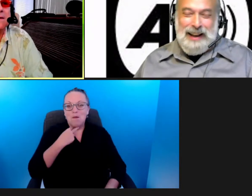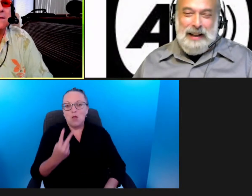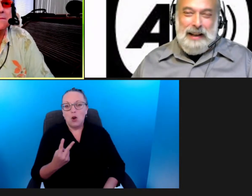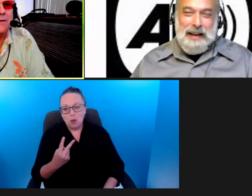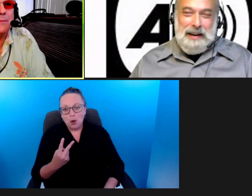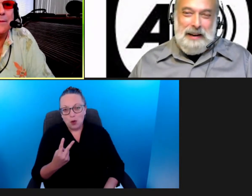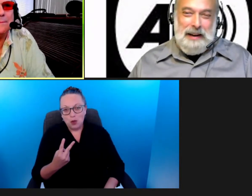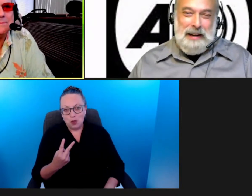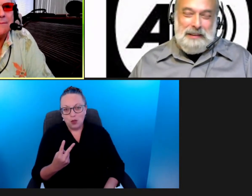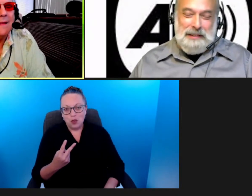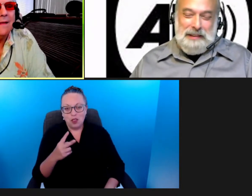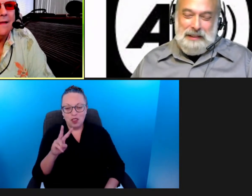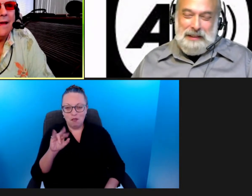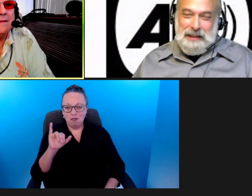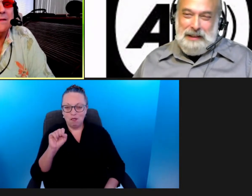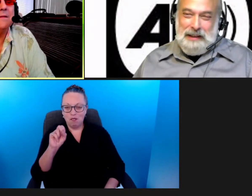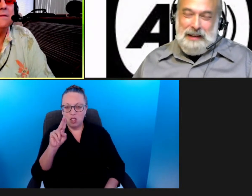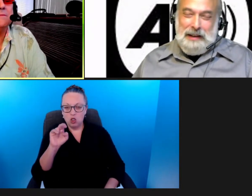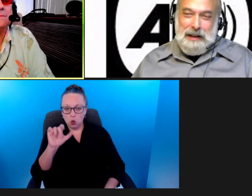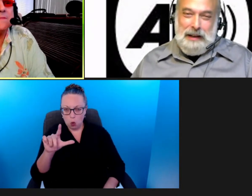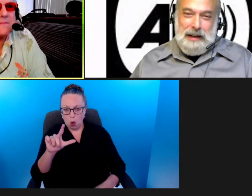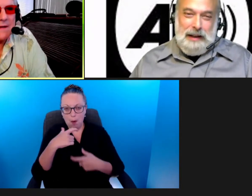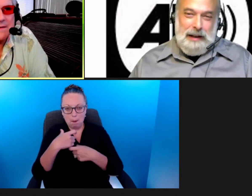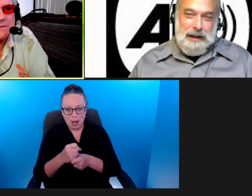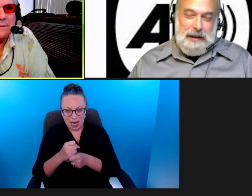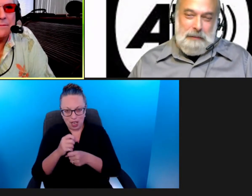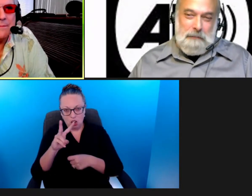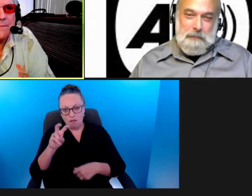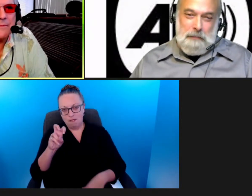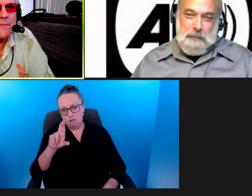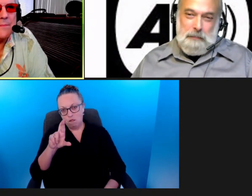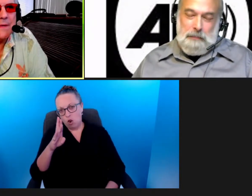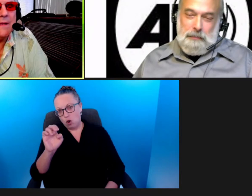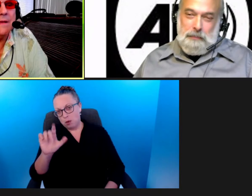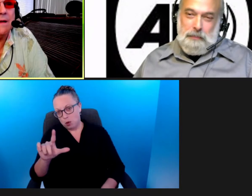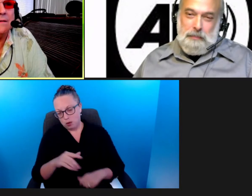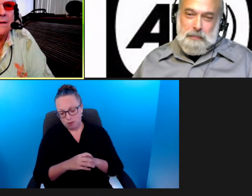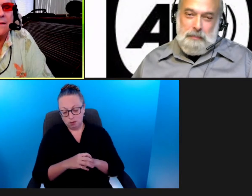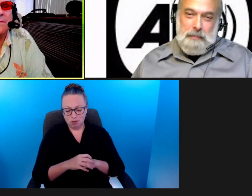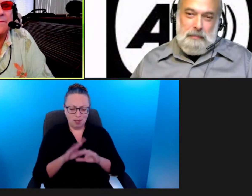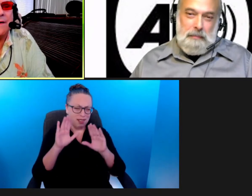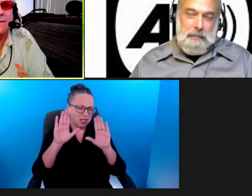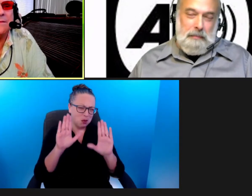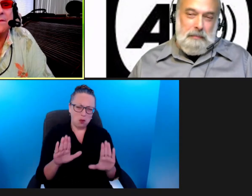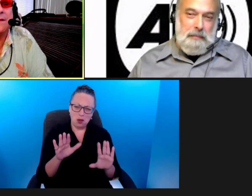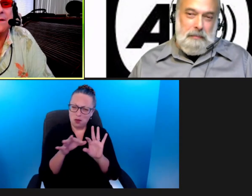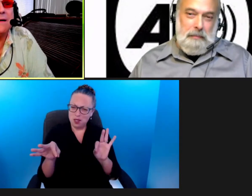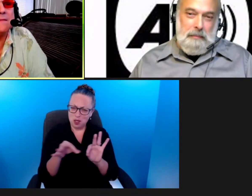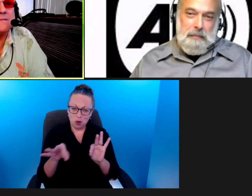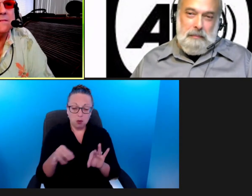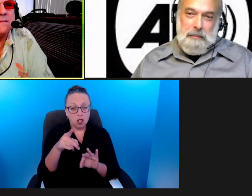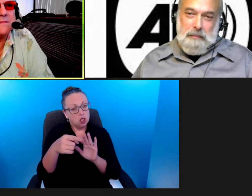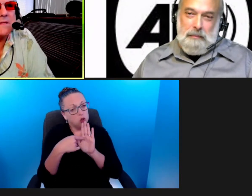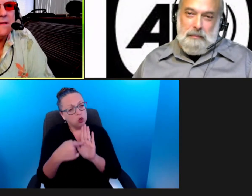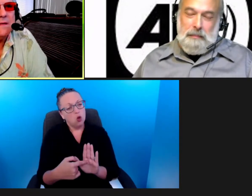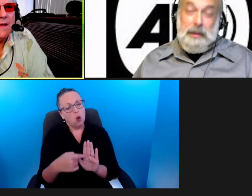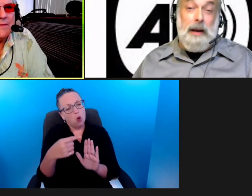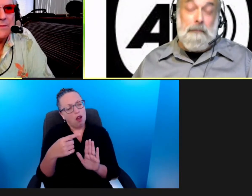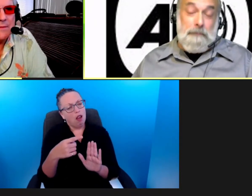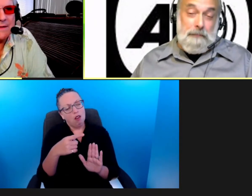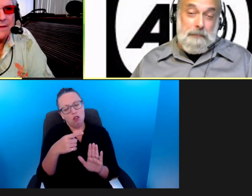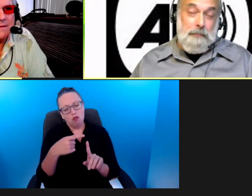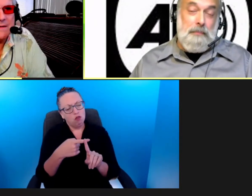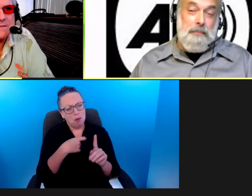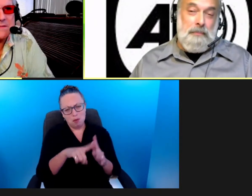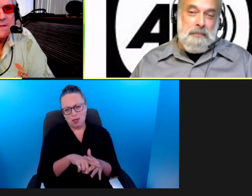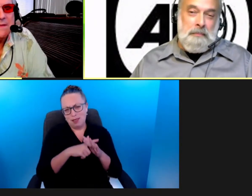is made verbal. And you've demonstrated, Joel, from the beginning. I love the fact that you read to blind students and that